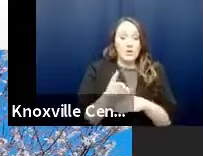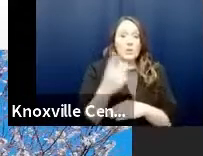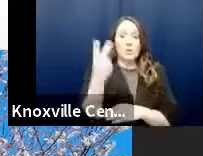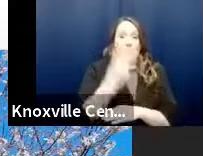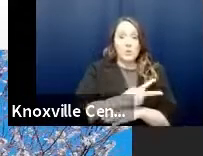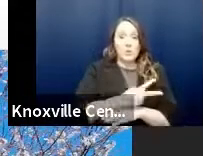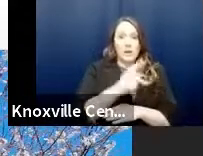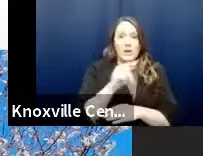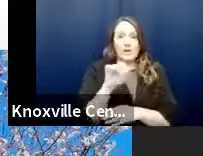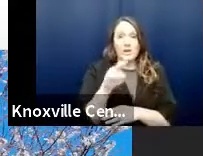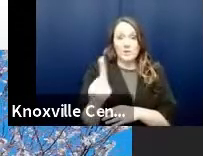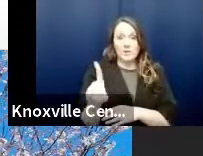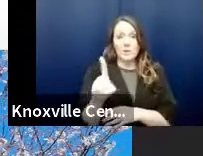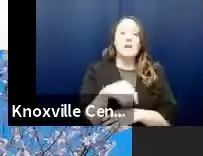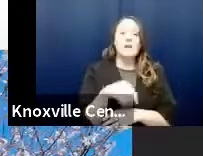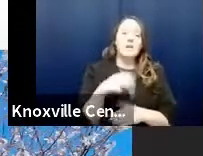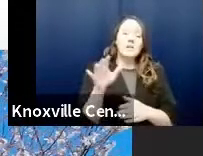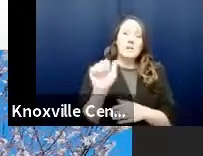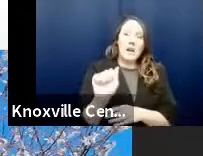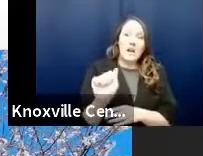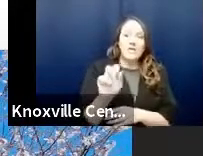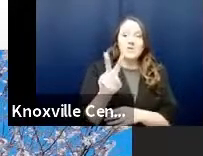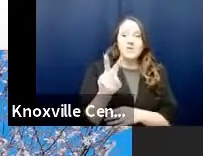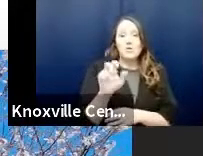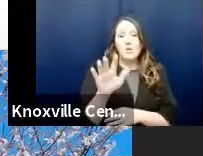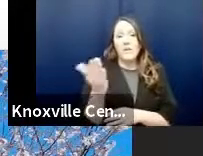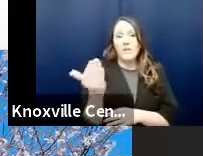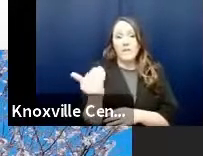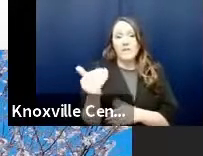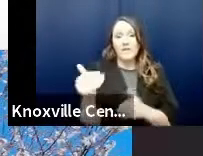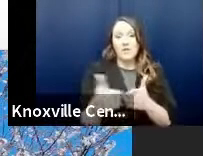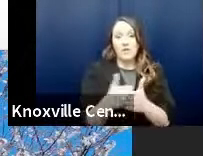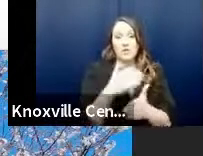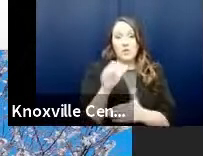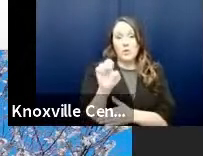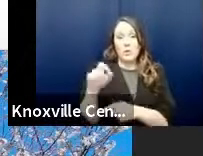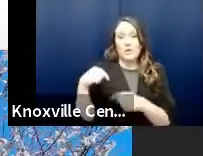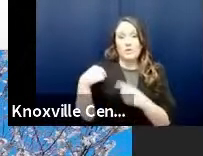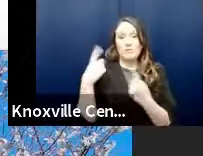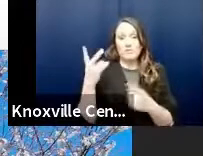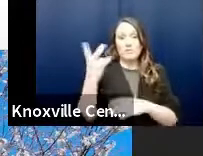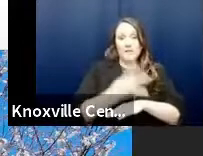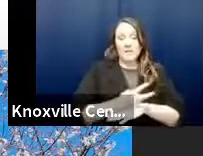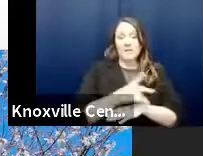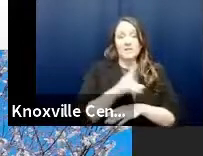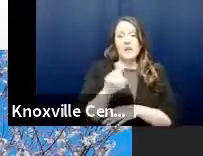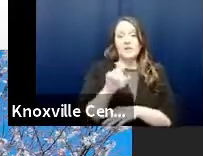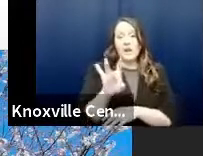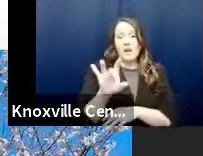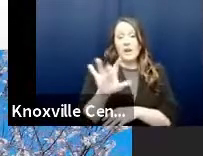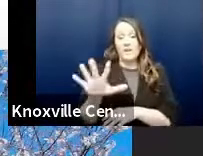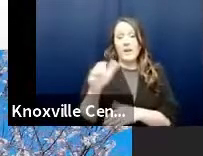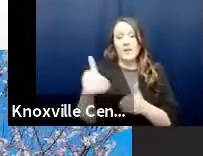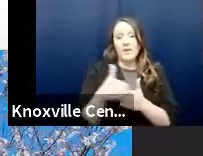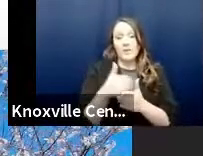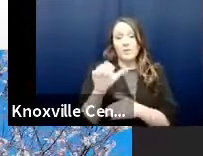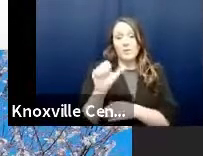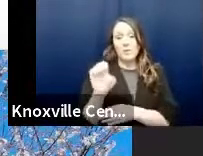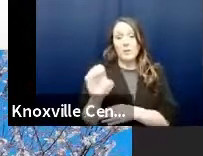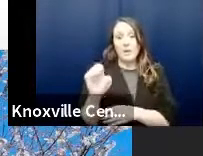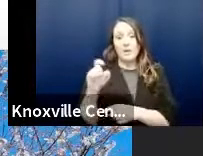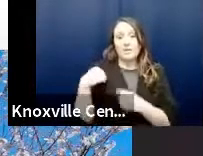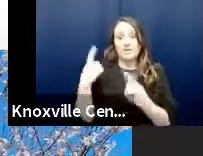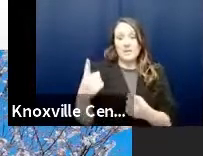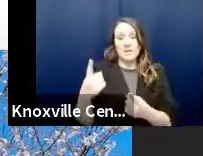of 215 new cases per day over the past 7 days and 185 new cases per day over the